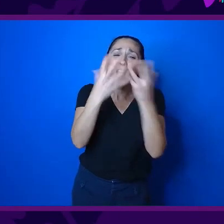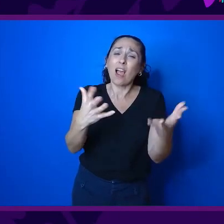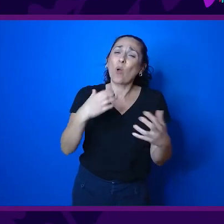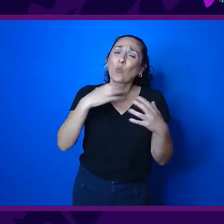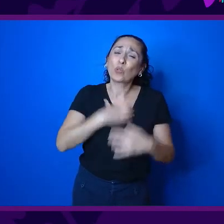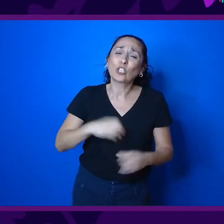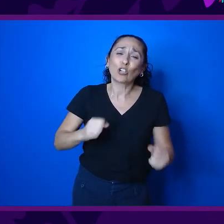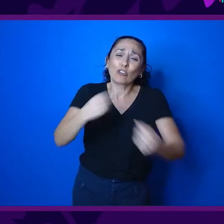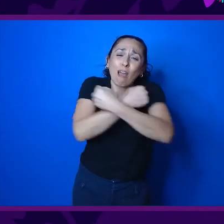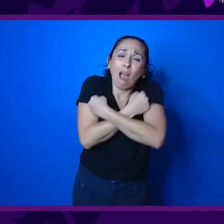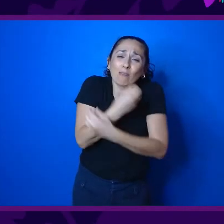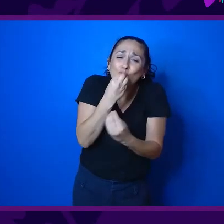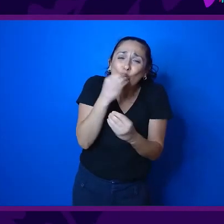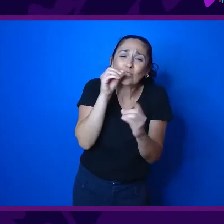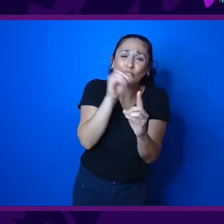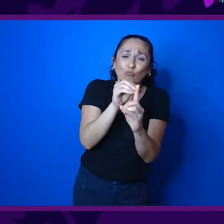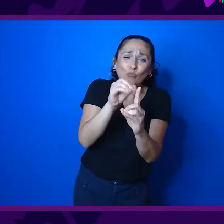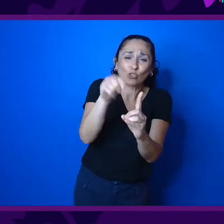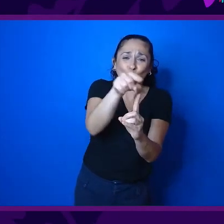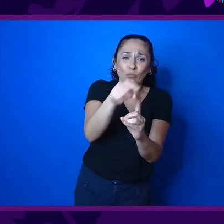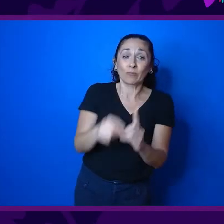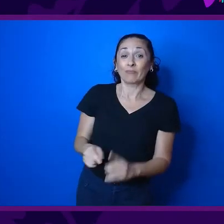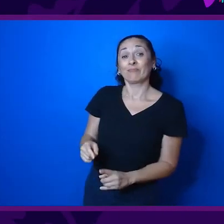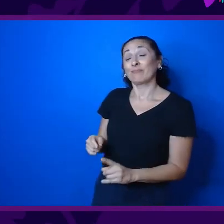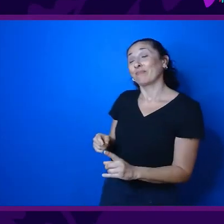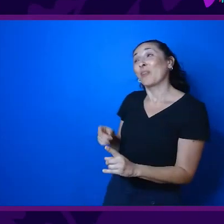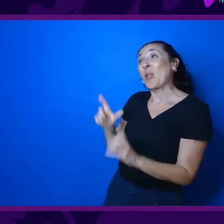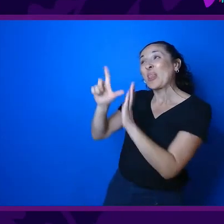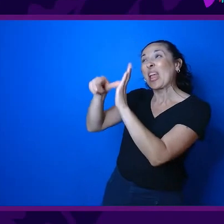kiss you. Well, take a rain check on